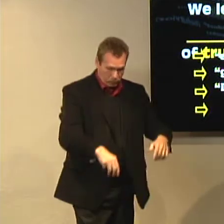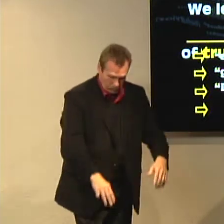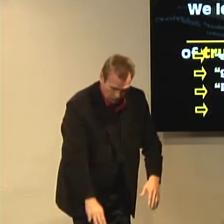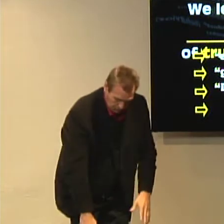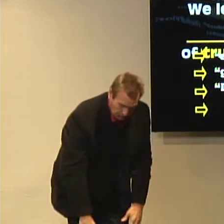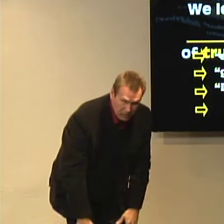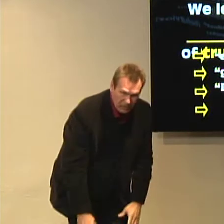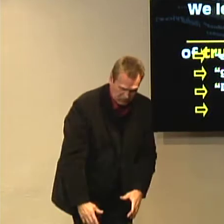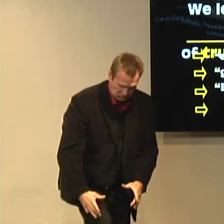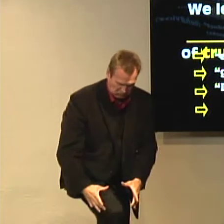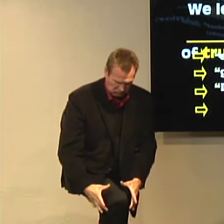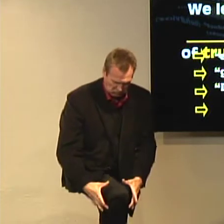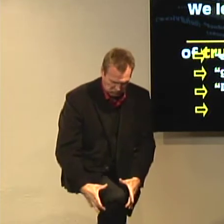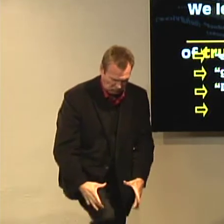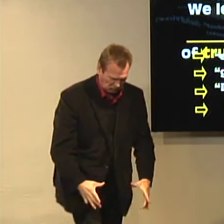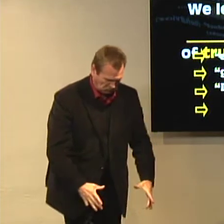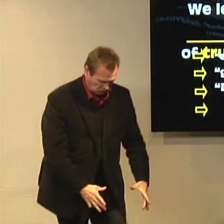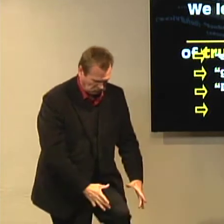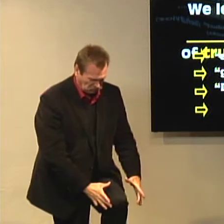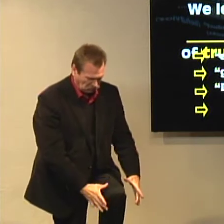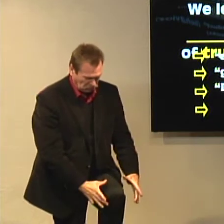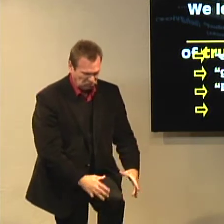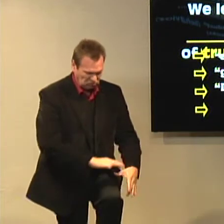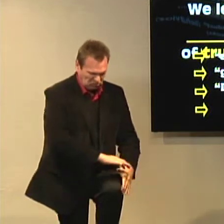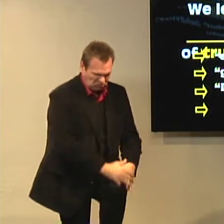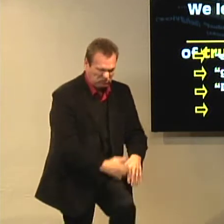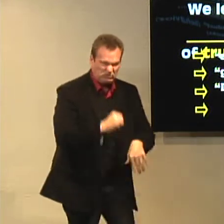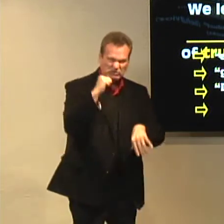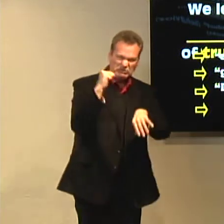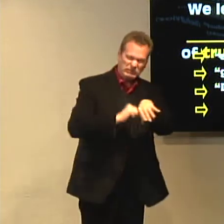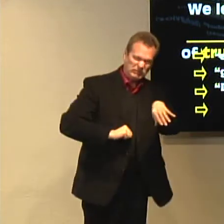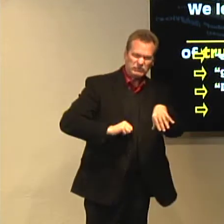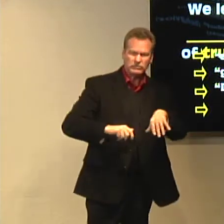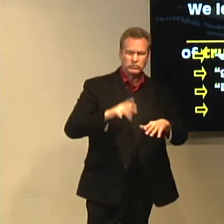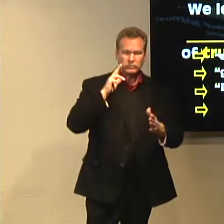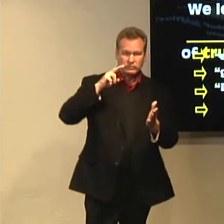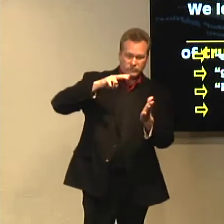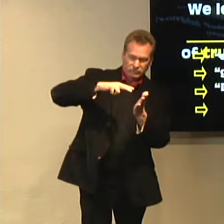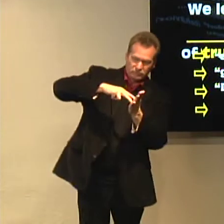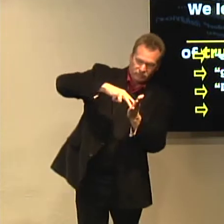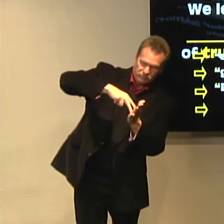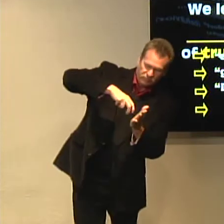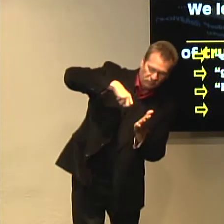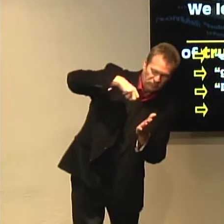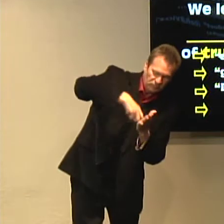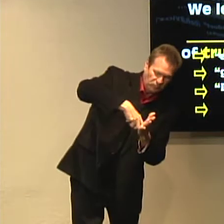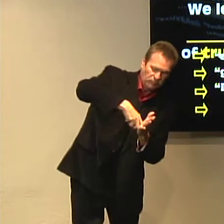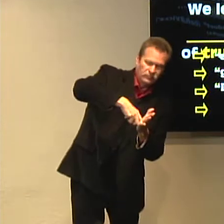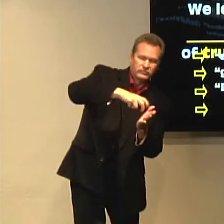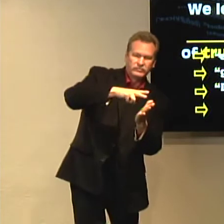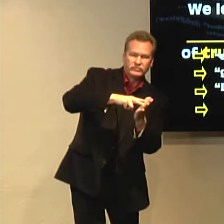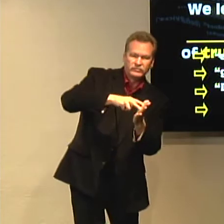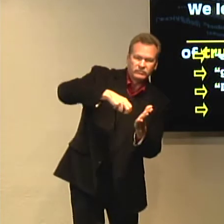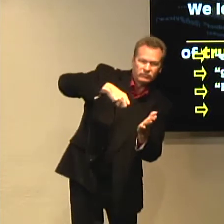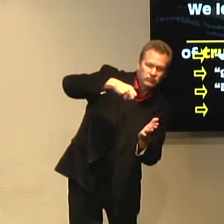So he talks like this idea of a camel's kneecap. It's tough, it's hard, so that the camel can bend over